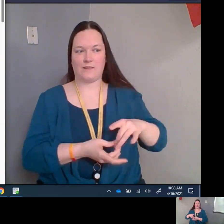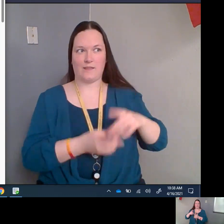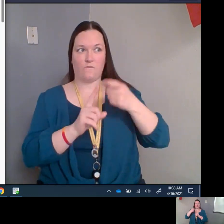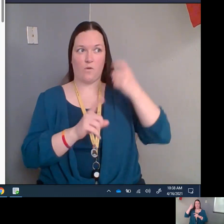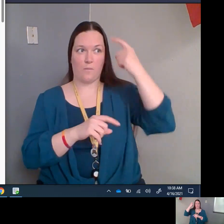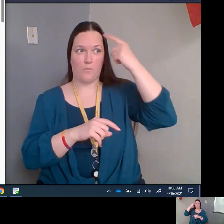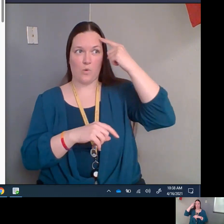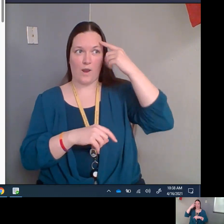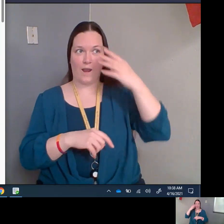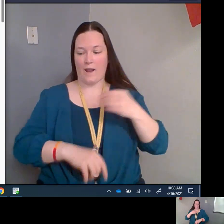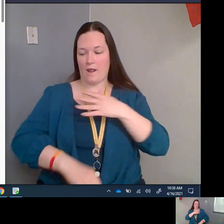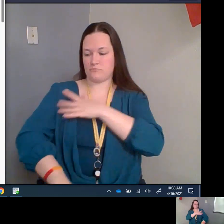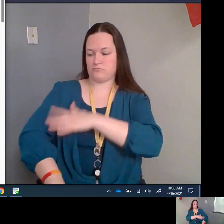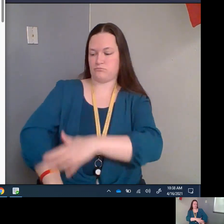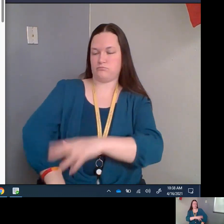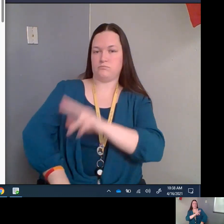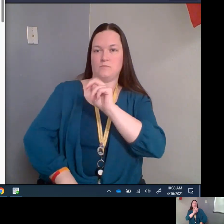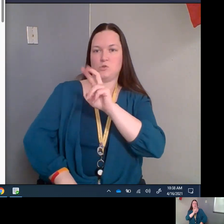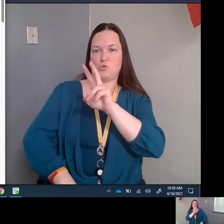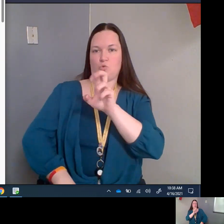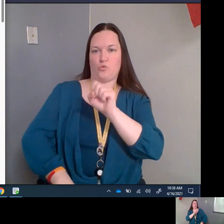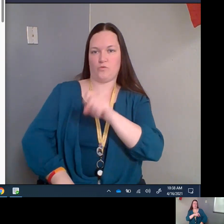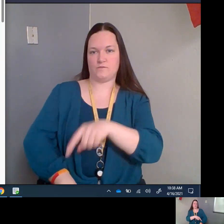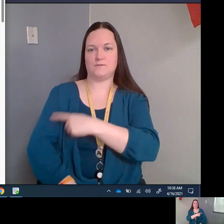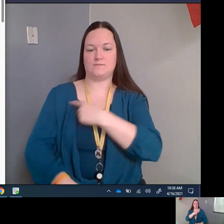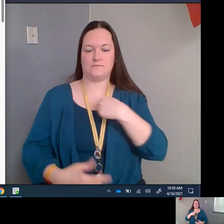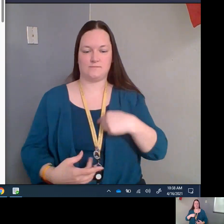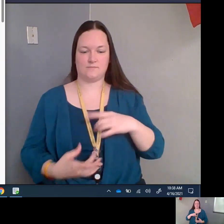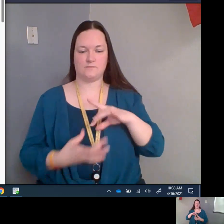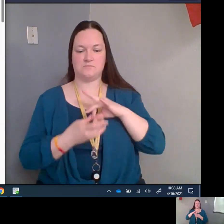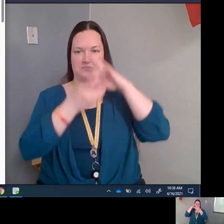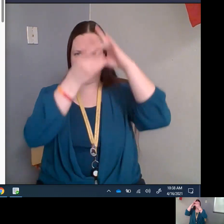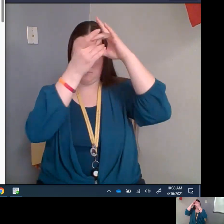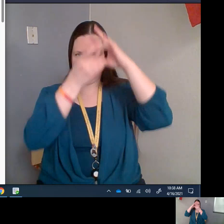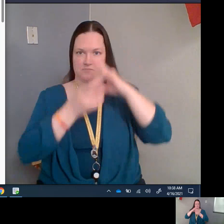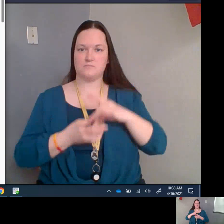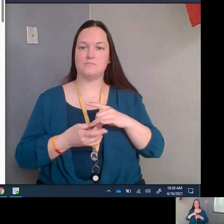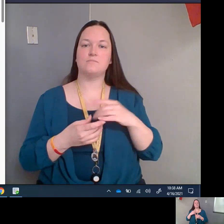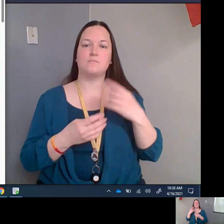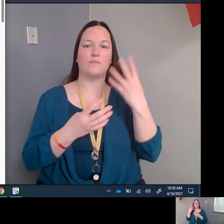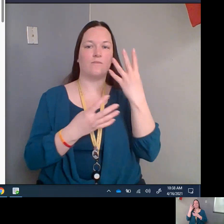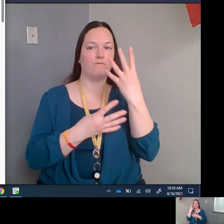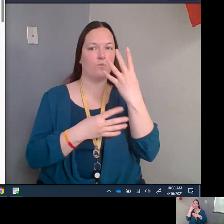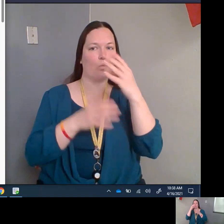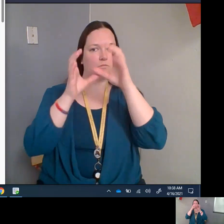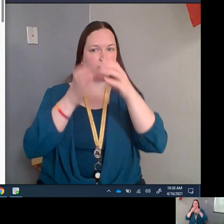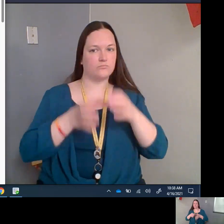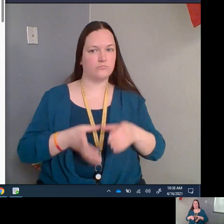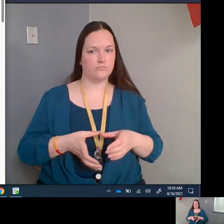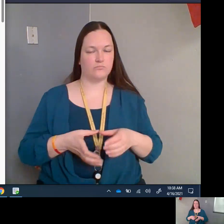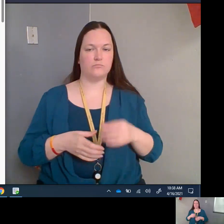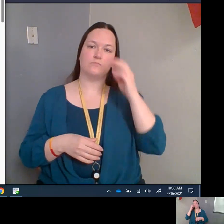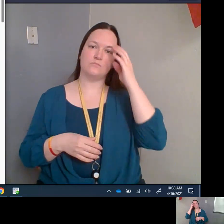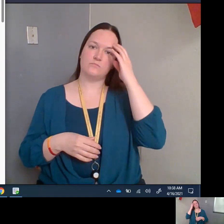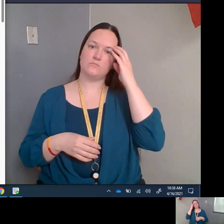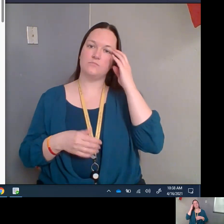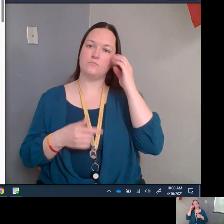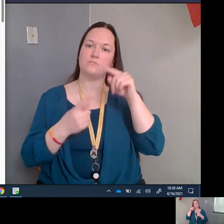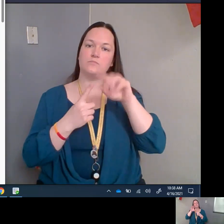brain and the nerves and the rest of your body. The spinal cord is divided into 4 different regions: